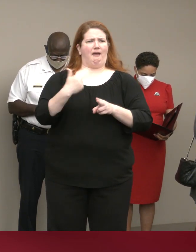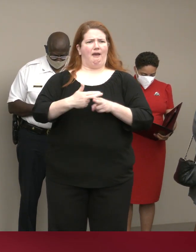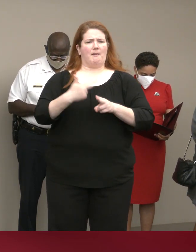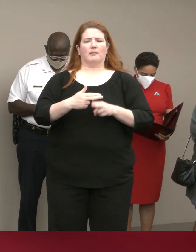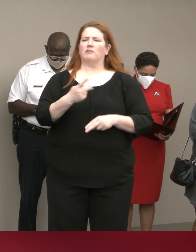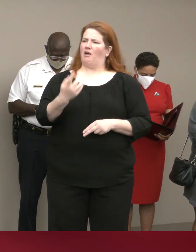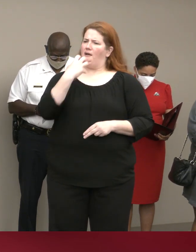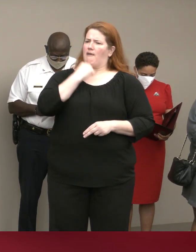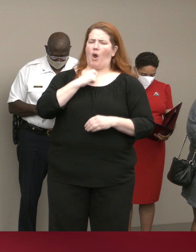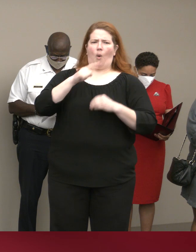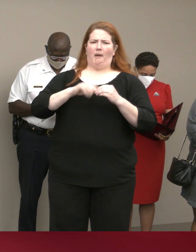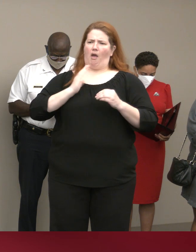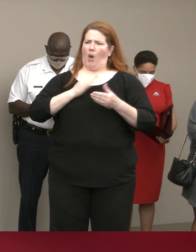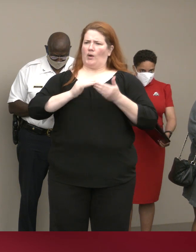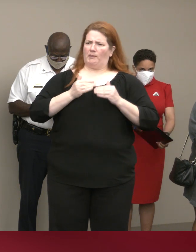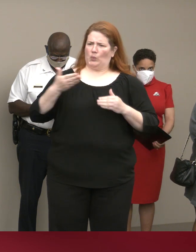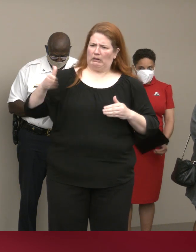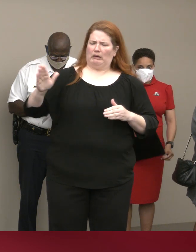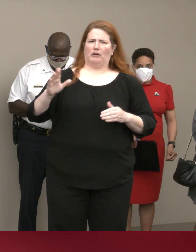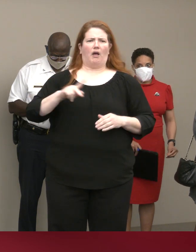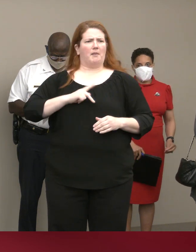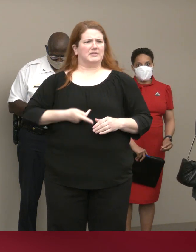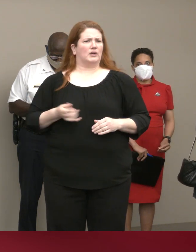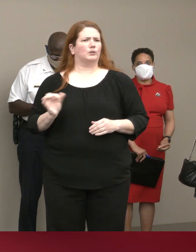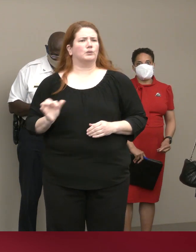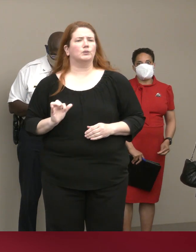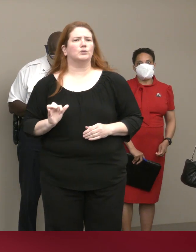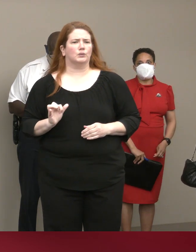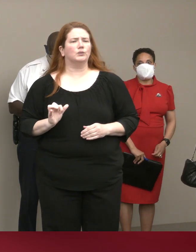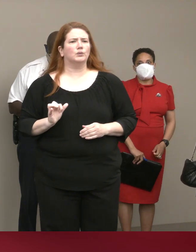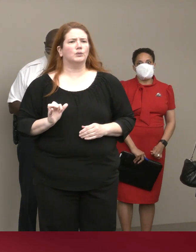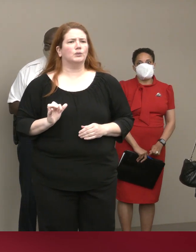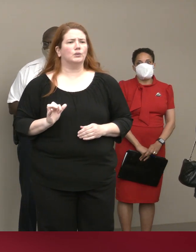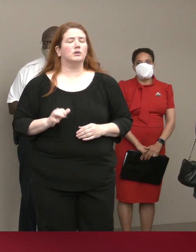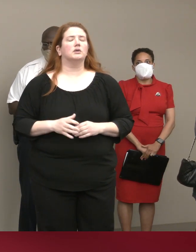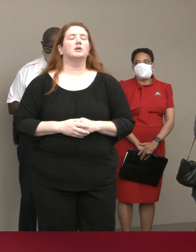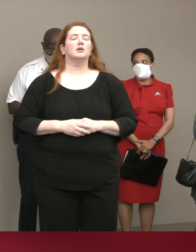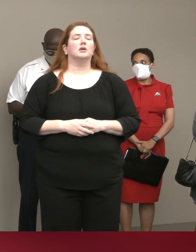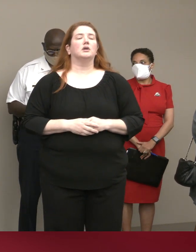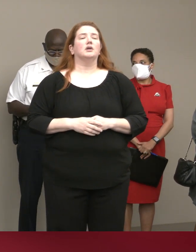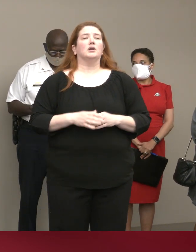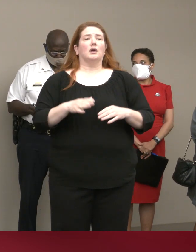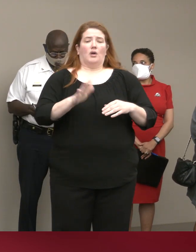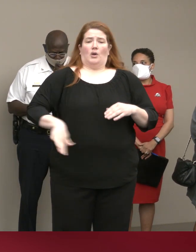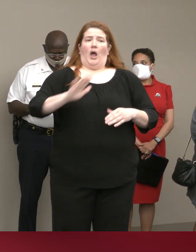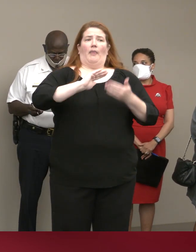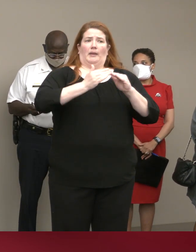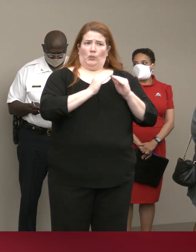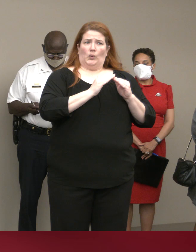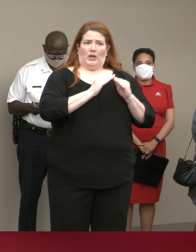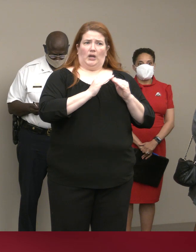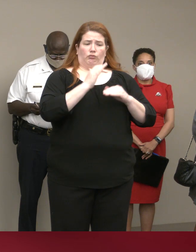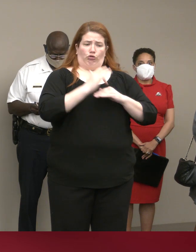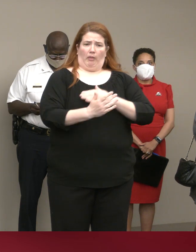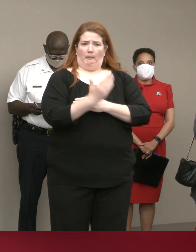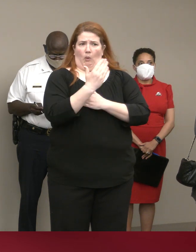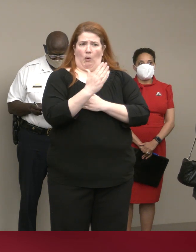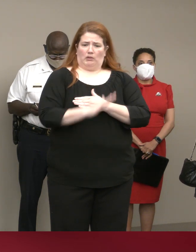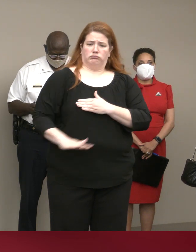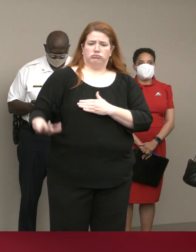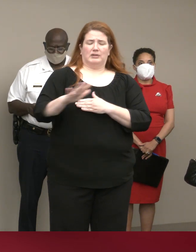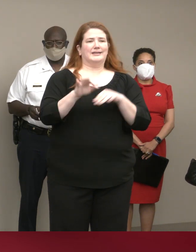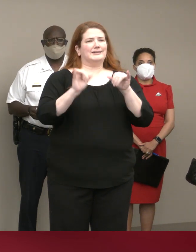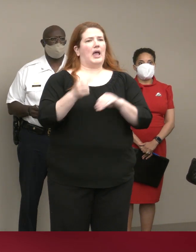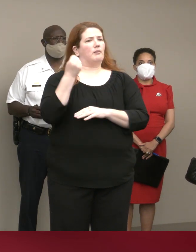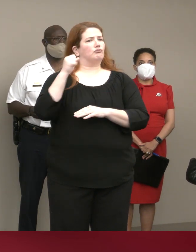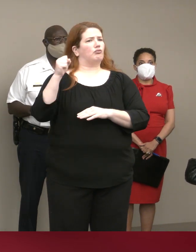community. Yesterday evening and throughout the early morning, many of the same protesters that